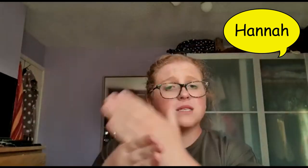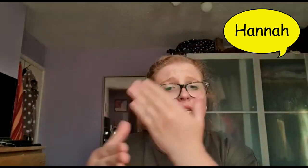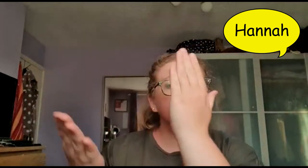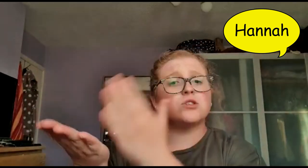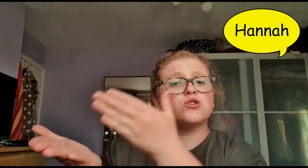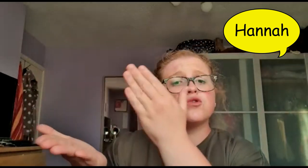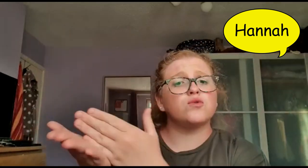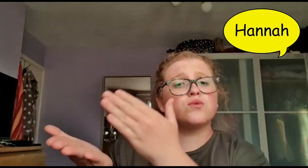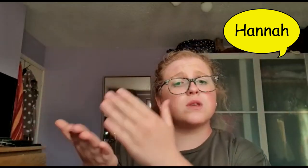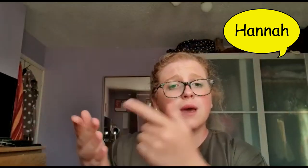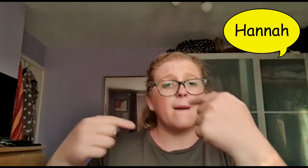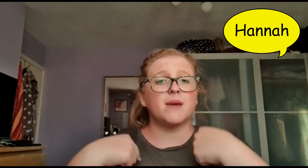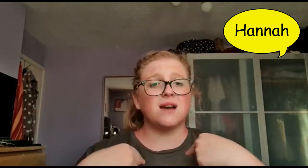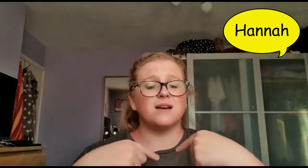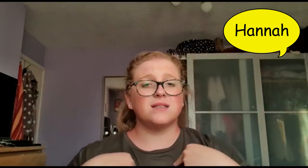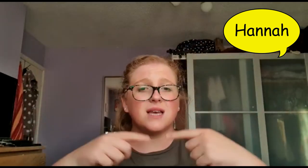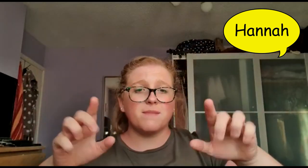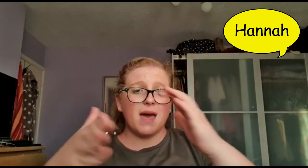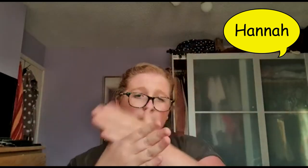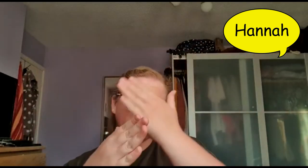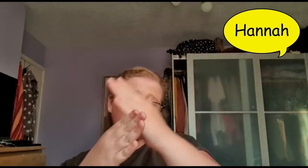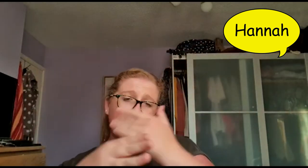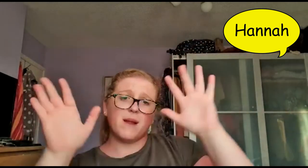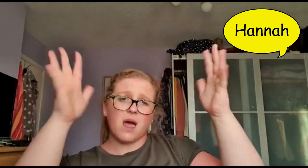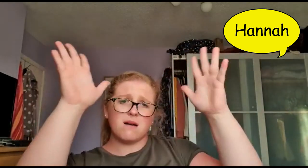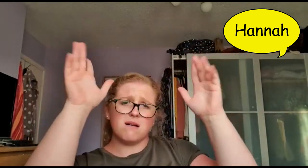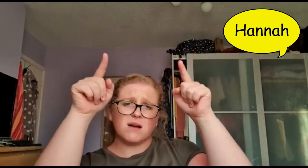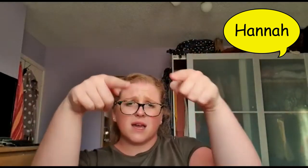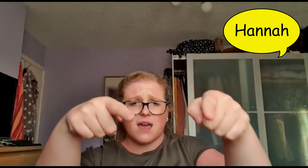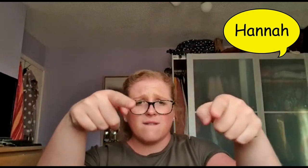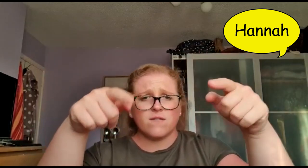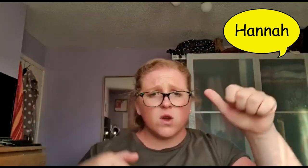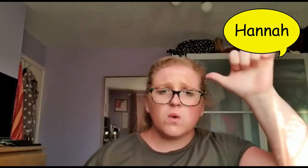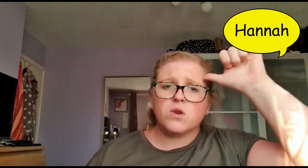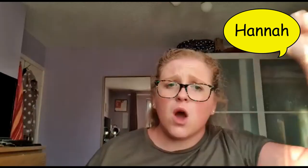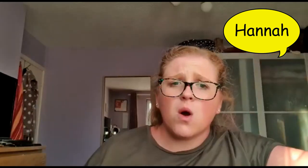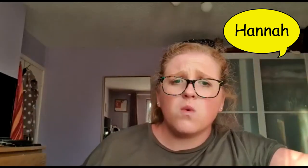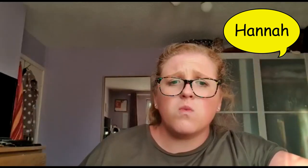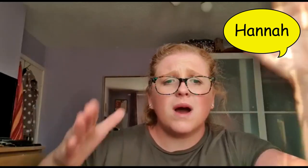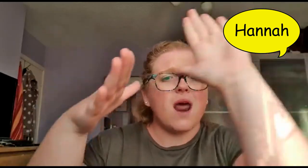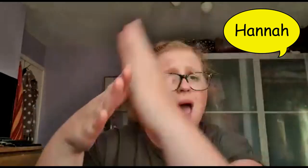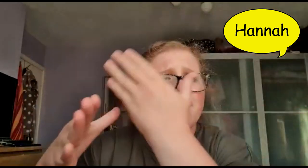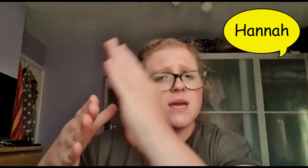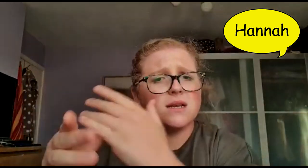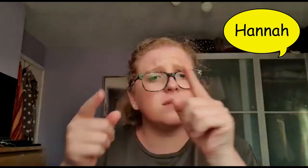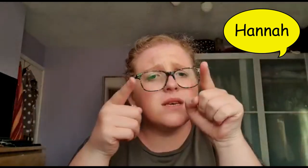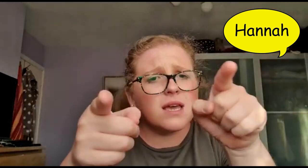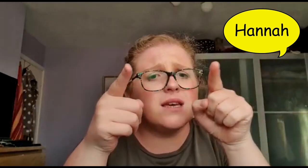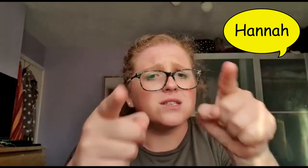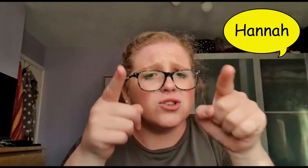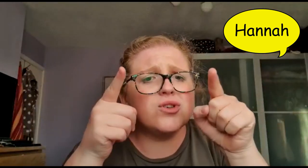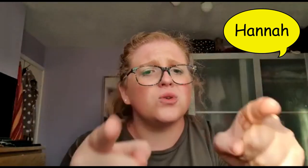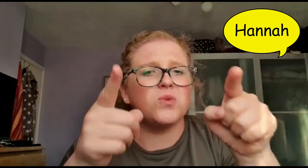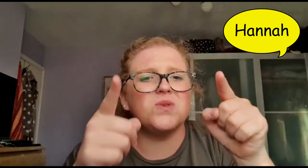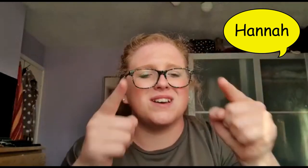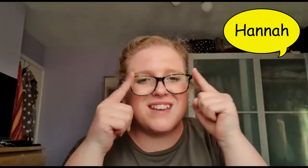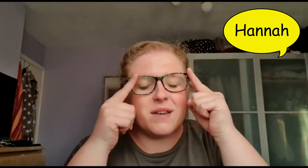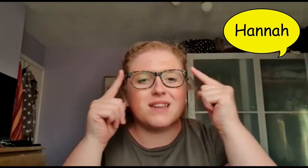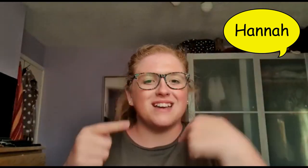is the truth Because I'm happy Clap along if you know what happiness is to you Because